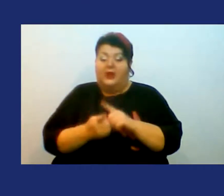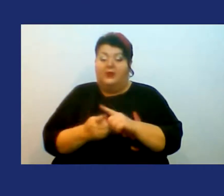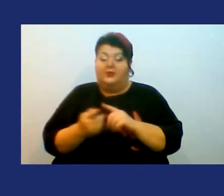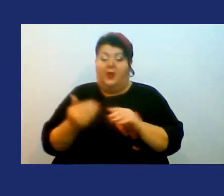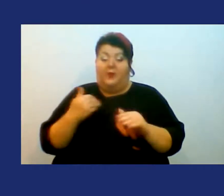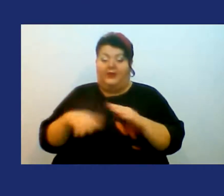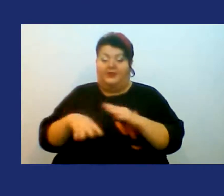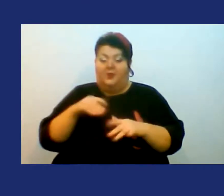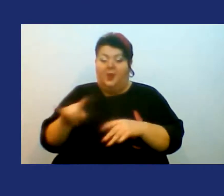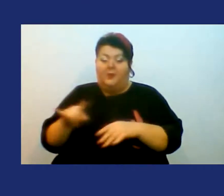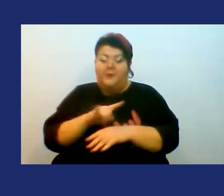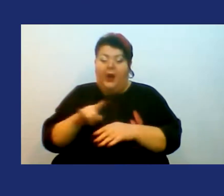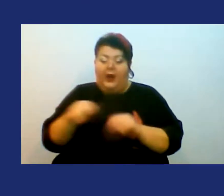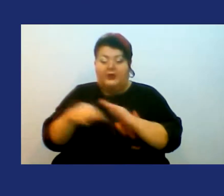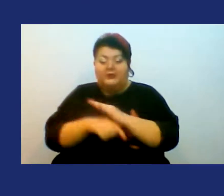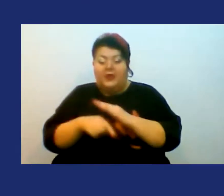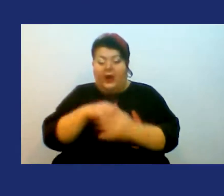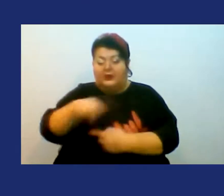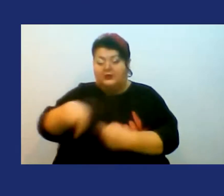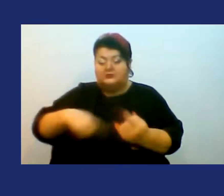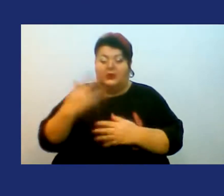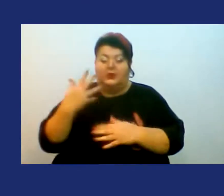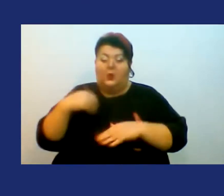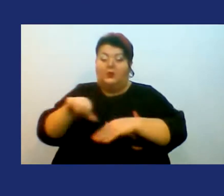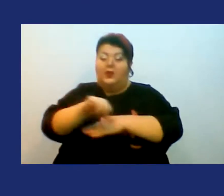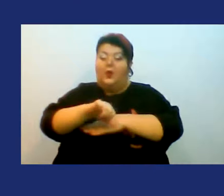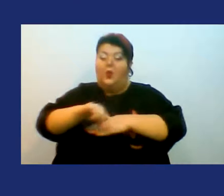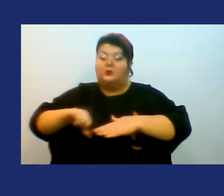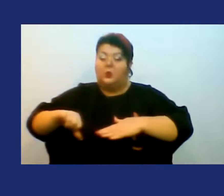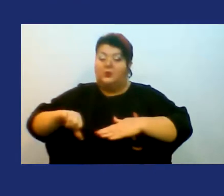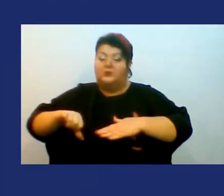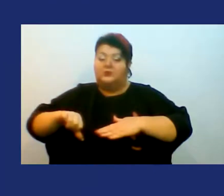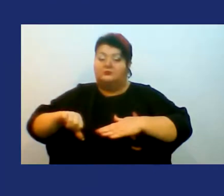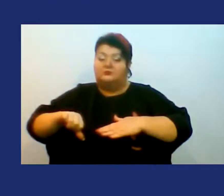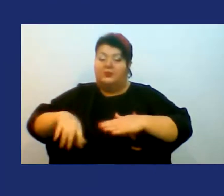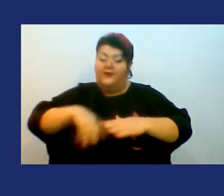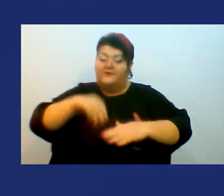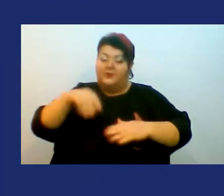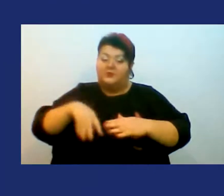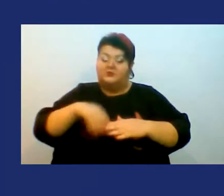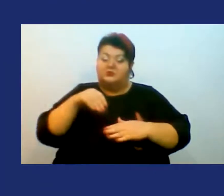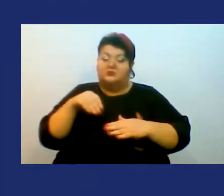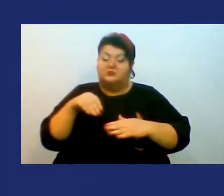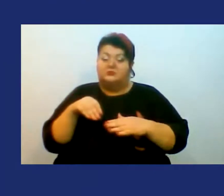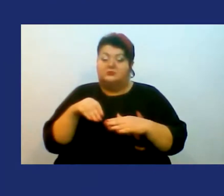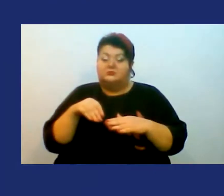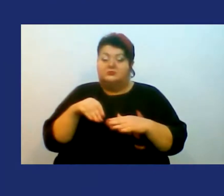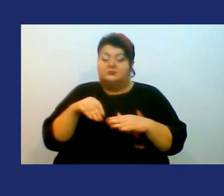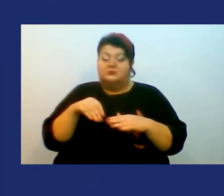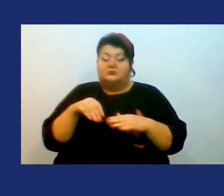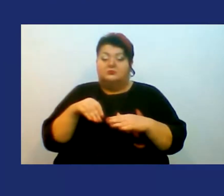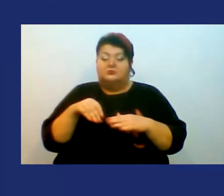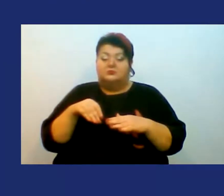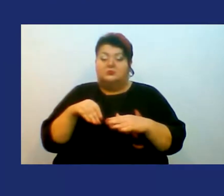to win. Wisconsin is what we call a purple state. So it means it's pretty well divided between blue, which